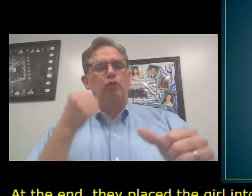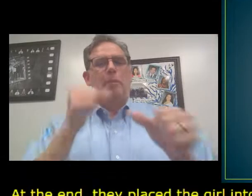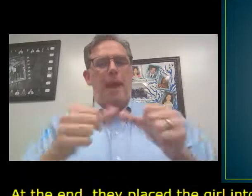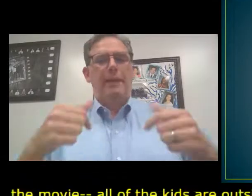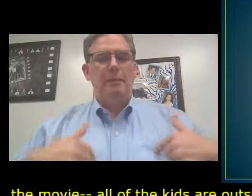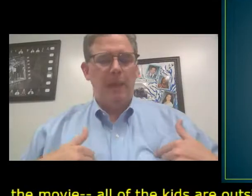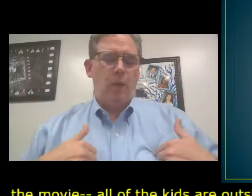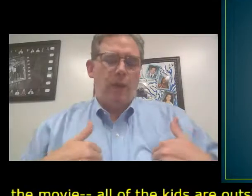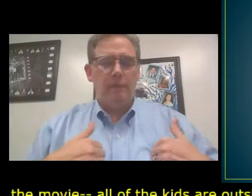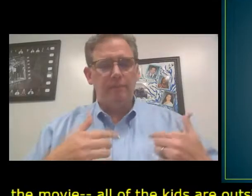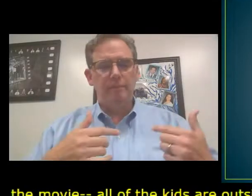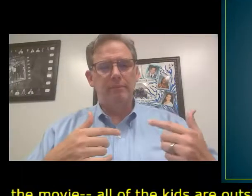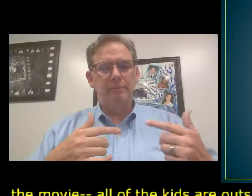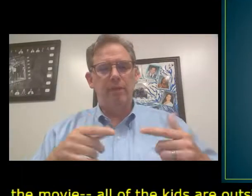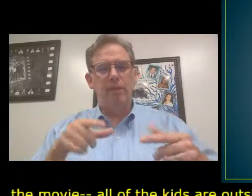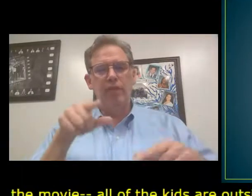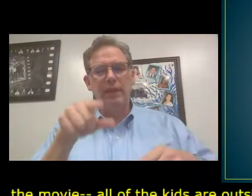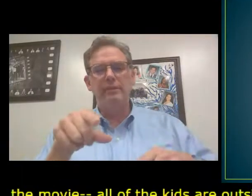It really got me.